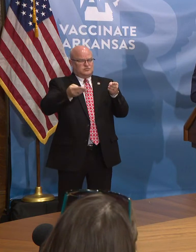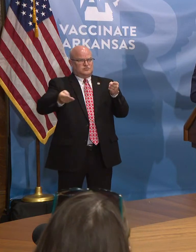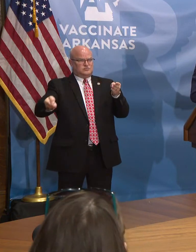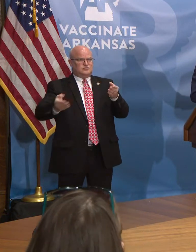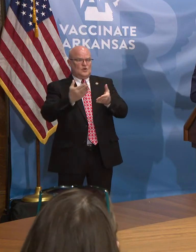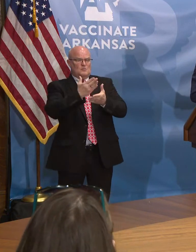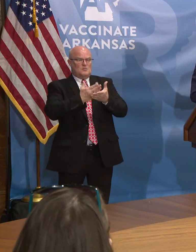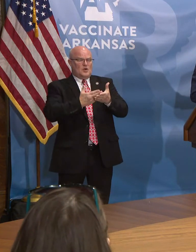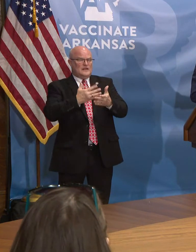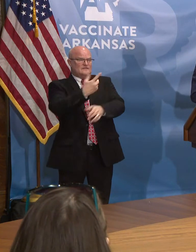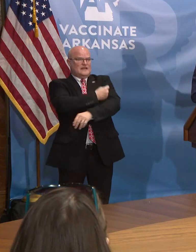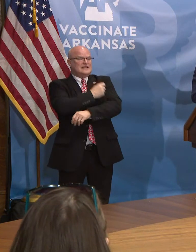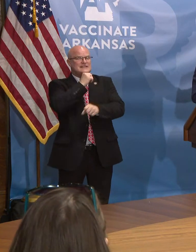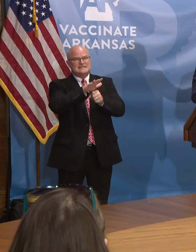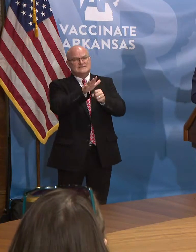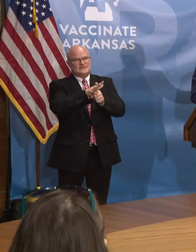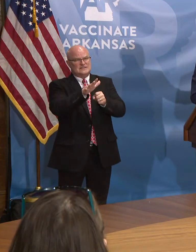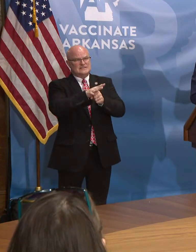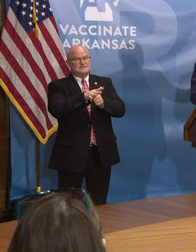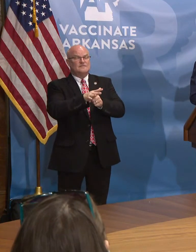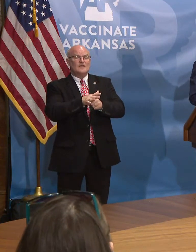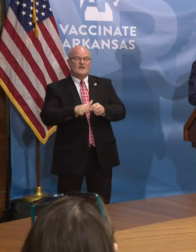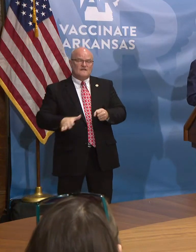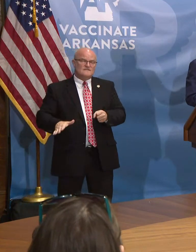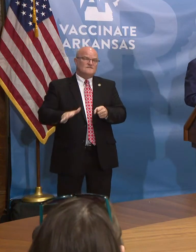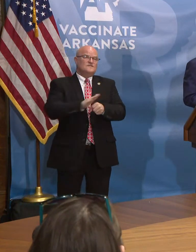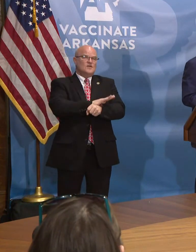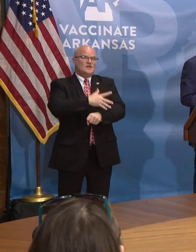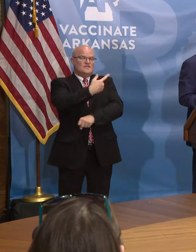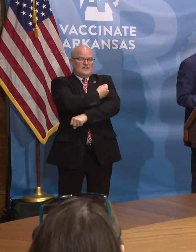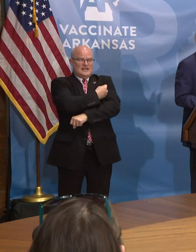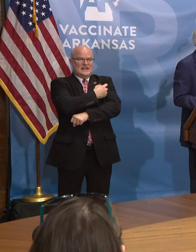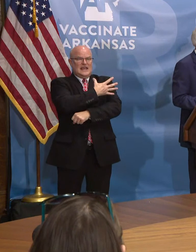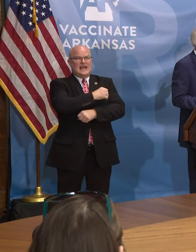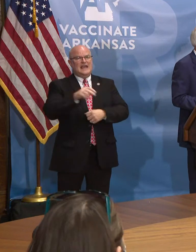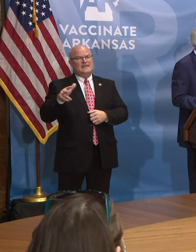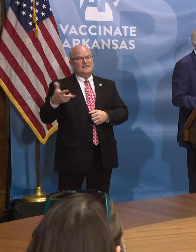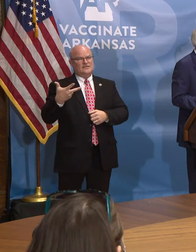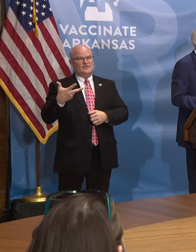not sufficient. Get fully vaccinated and get your booster.